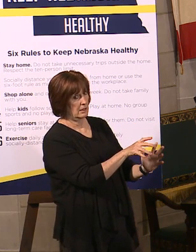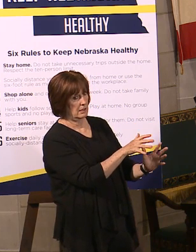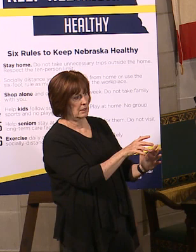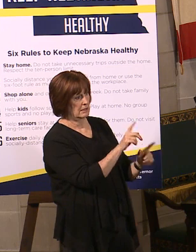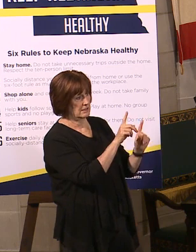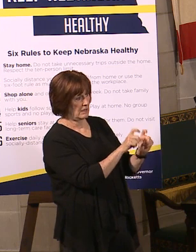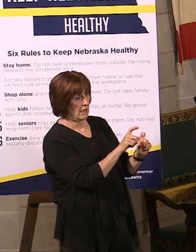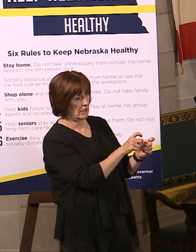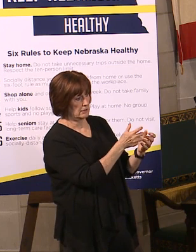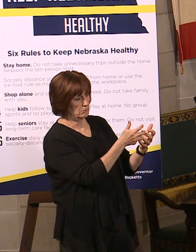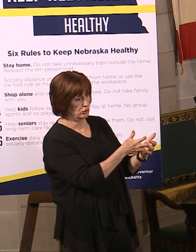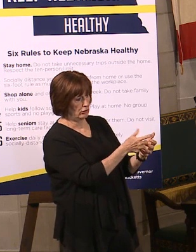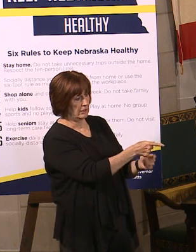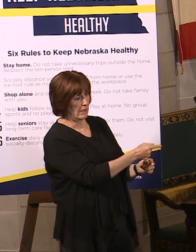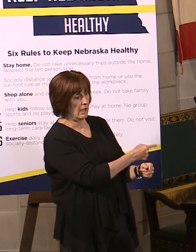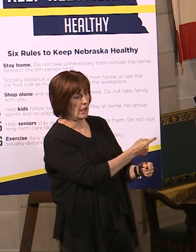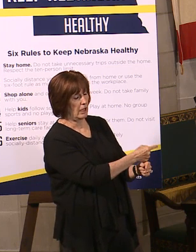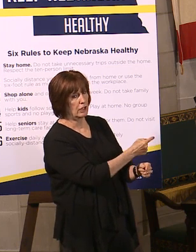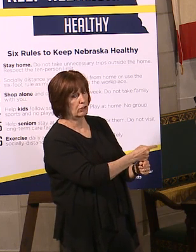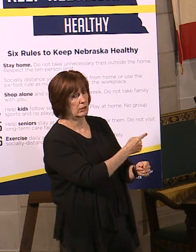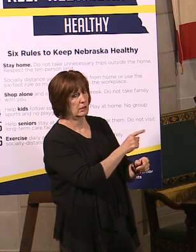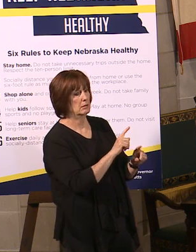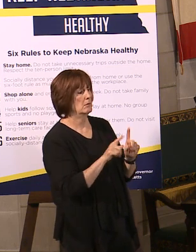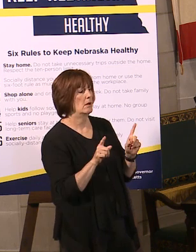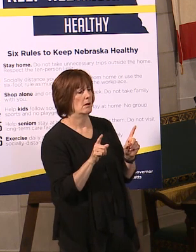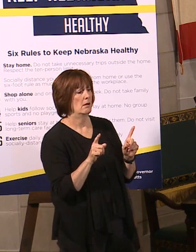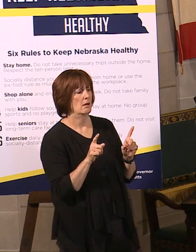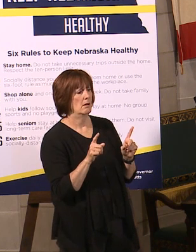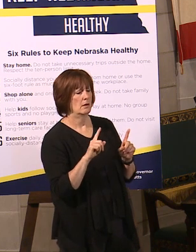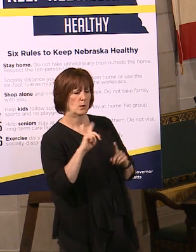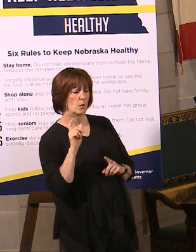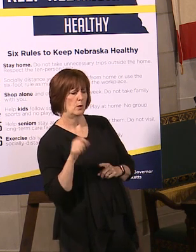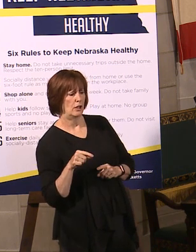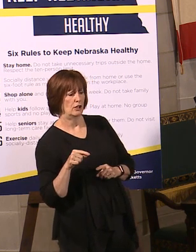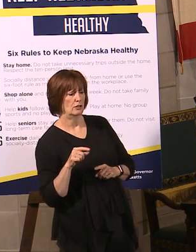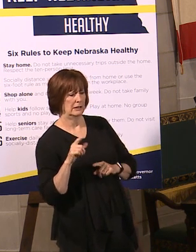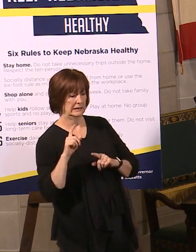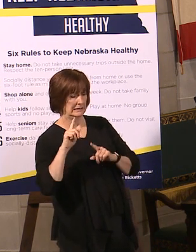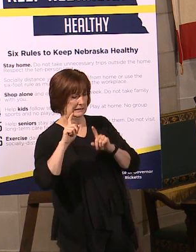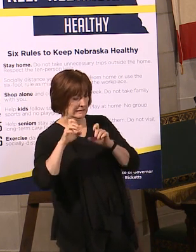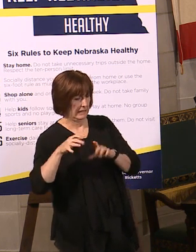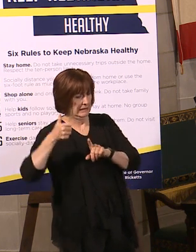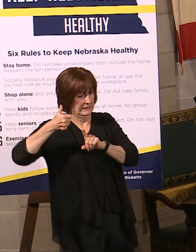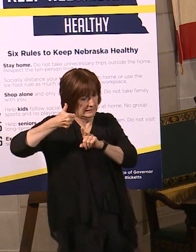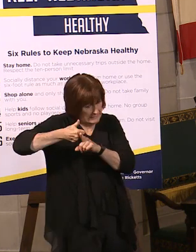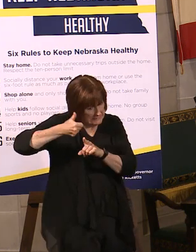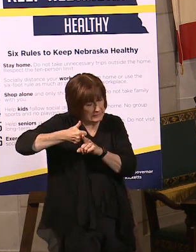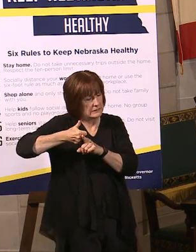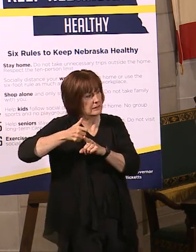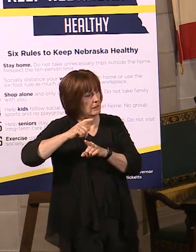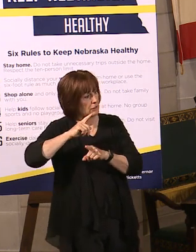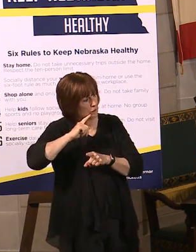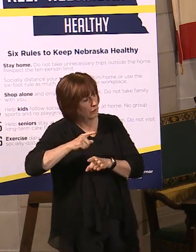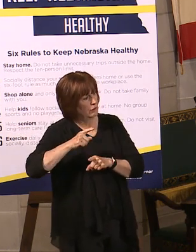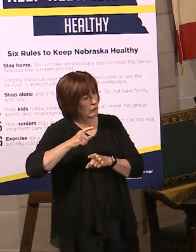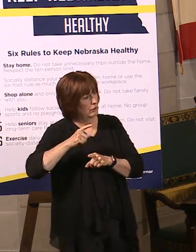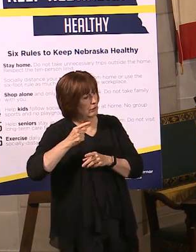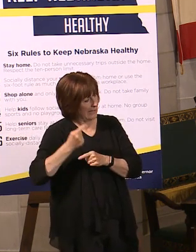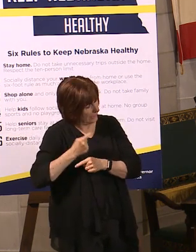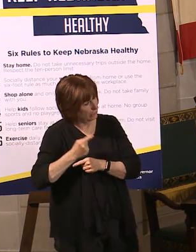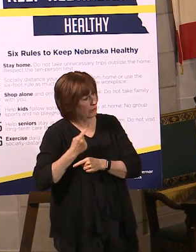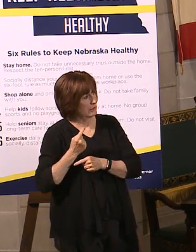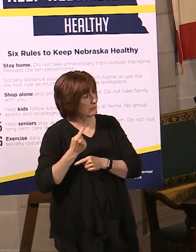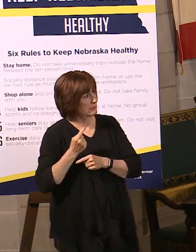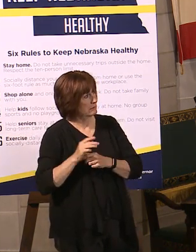the testing machinery is accurate. But there have been questions about whether the tests themselves are